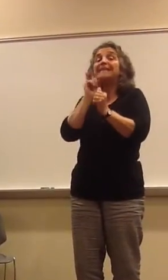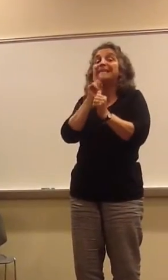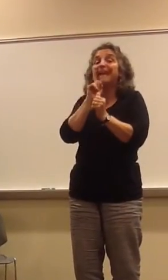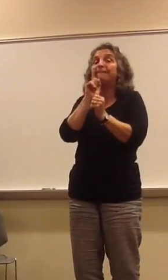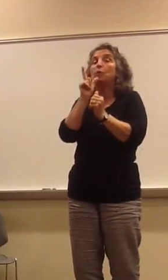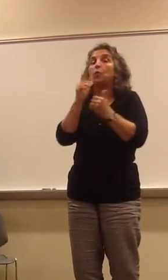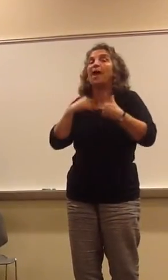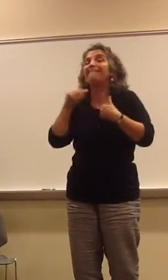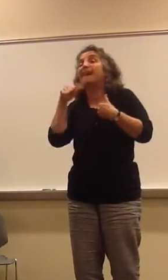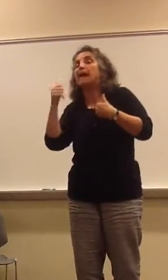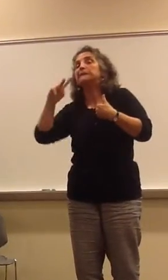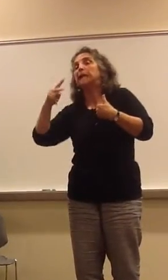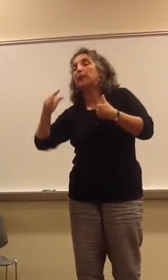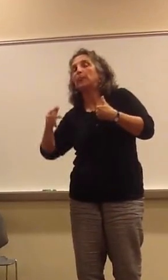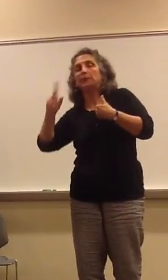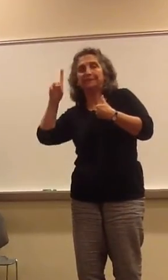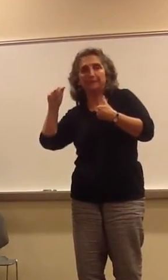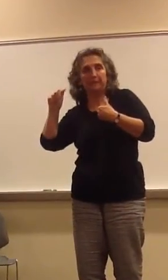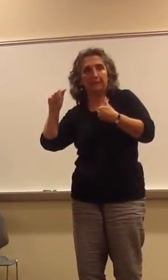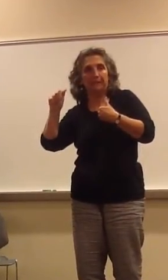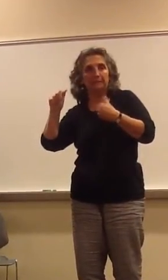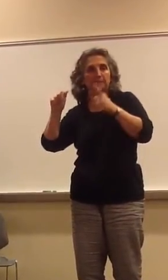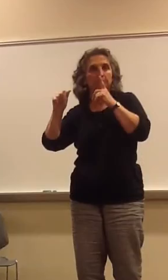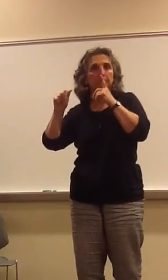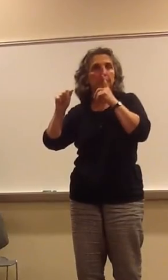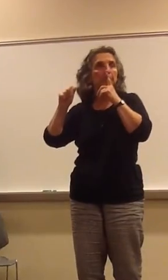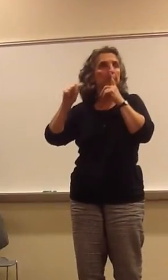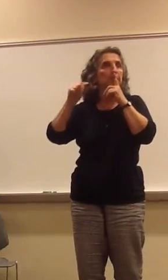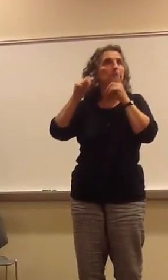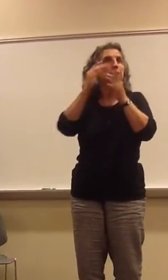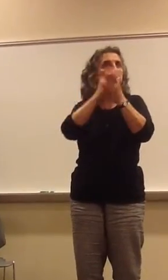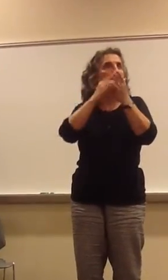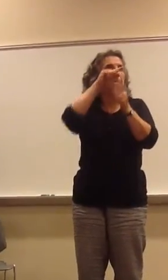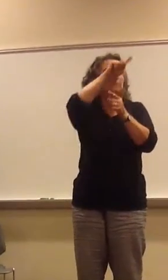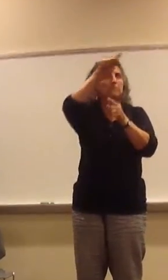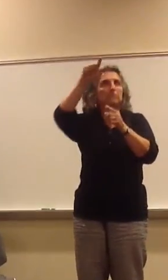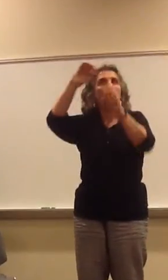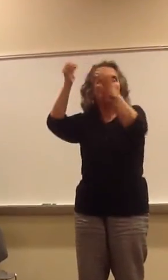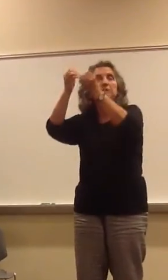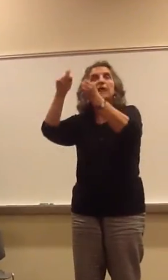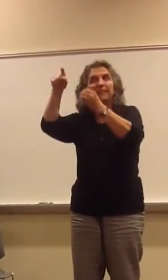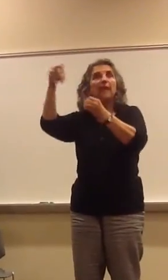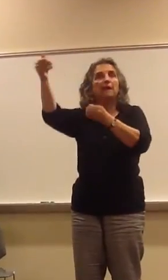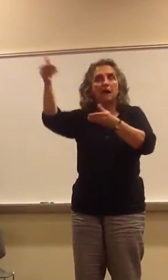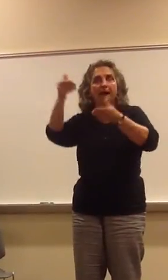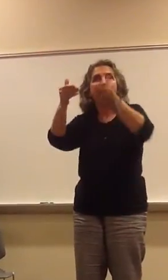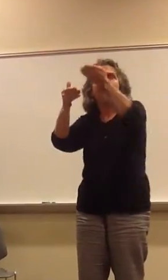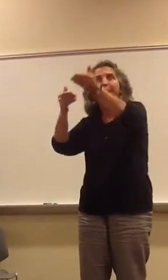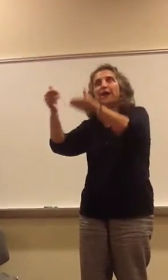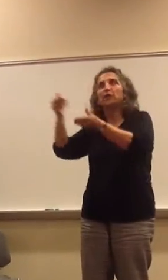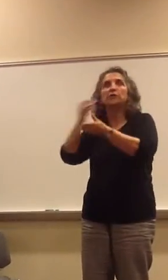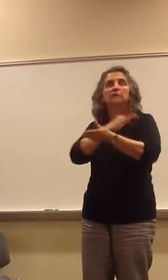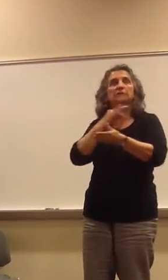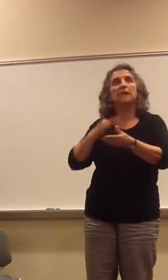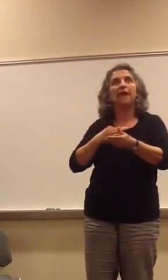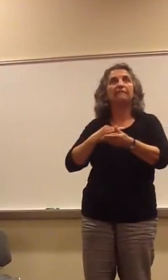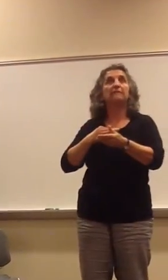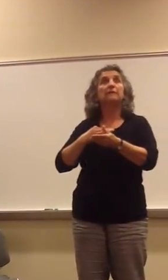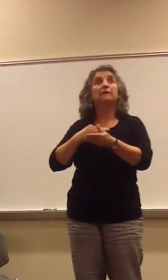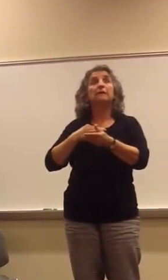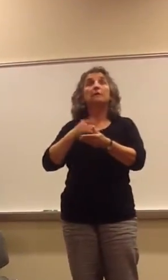disabilities, and these other organizations employ staff who know maybe